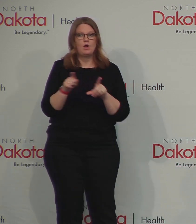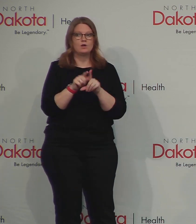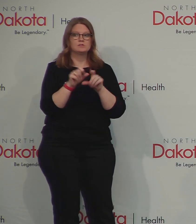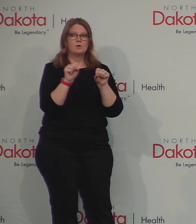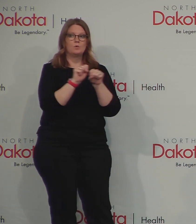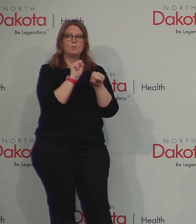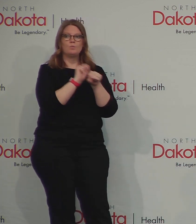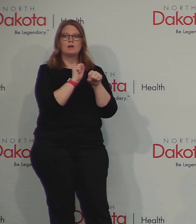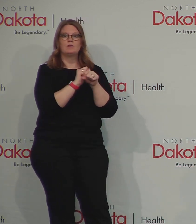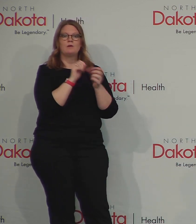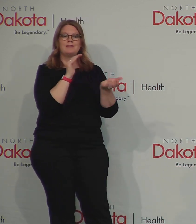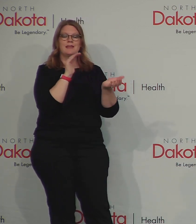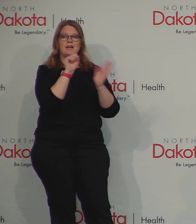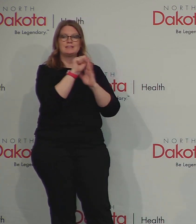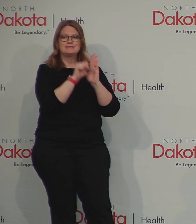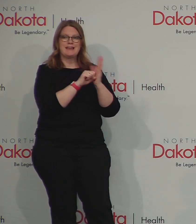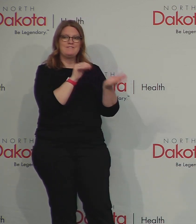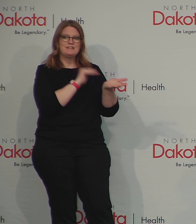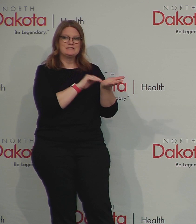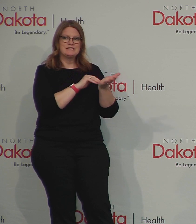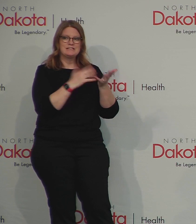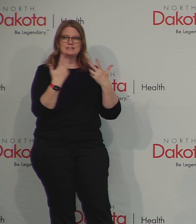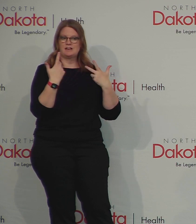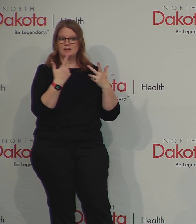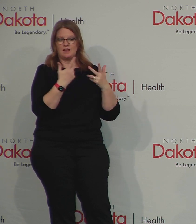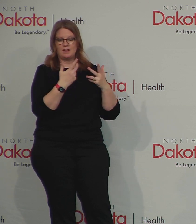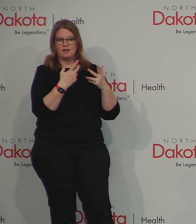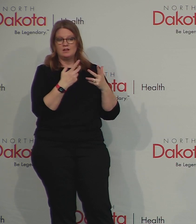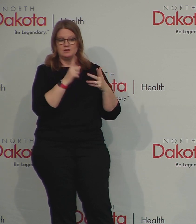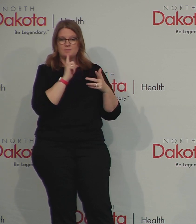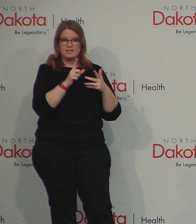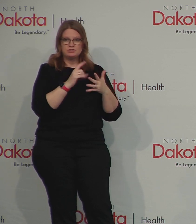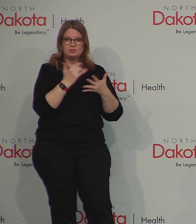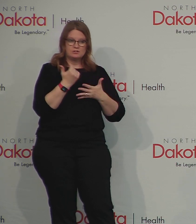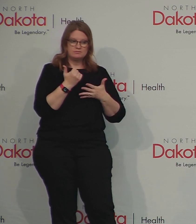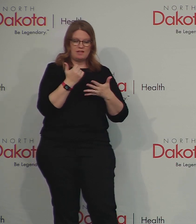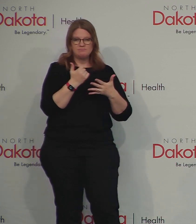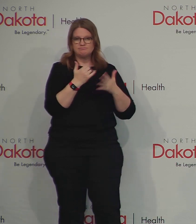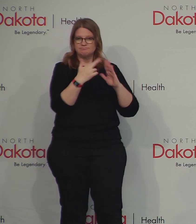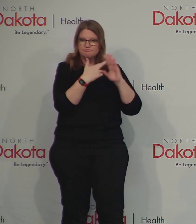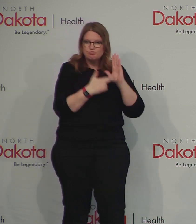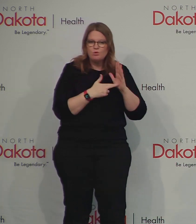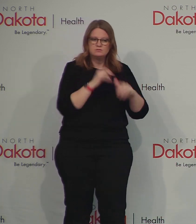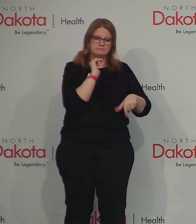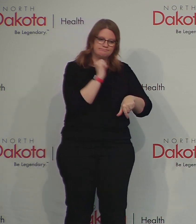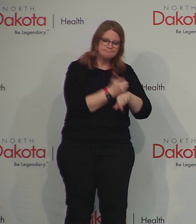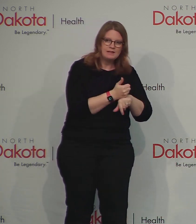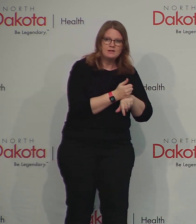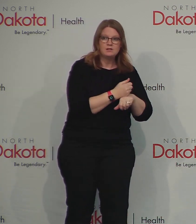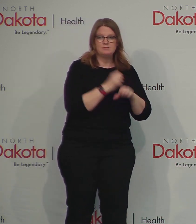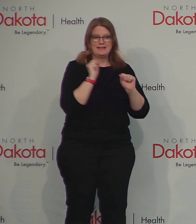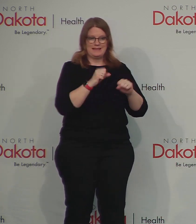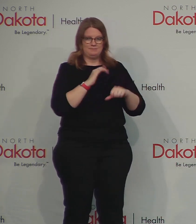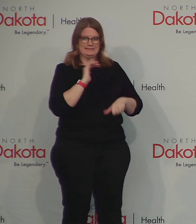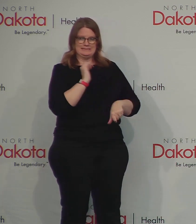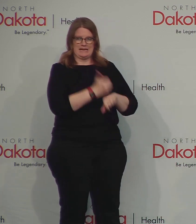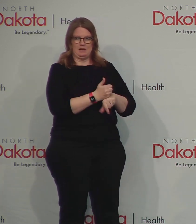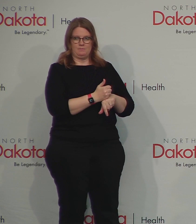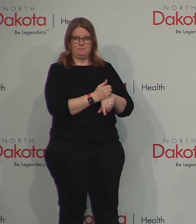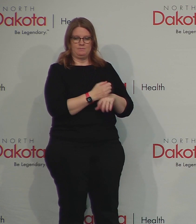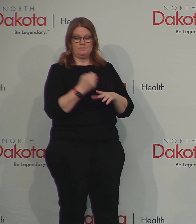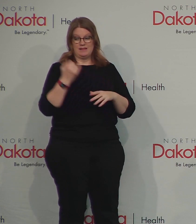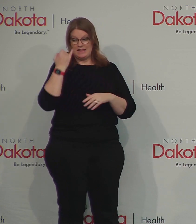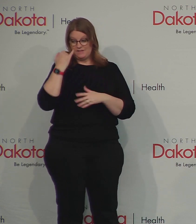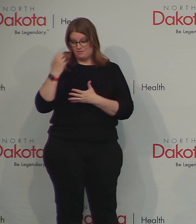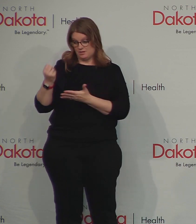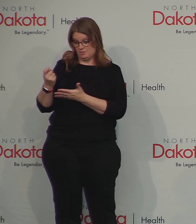and healthcare facility partners to make sure protocols for outpatient use of these treatments can be put into place upon